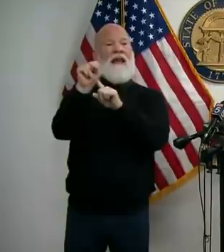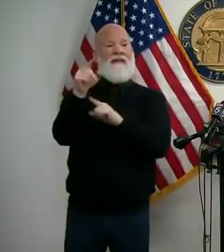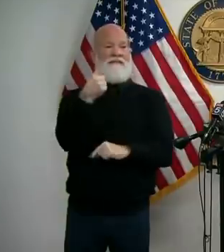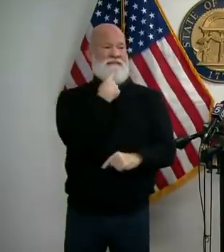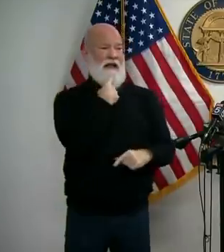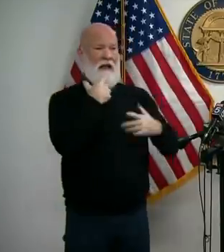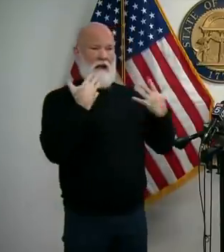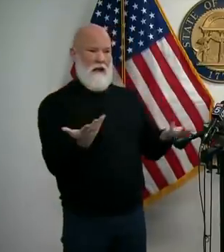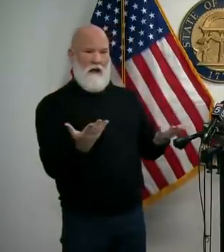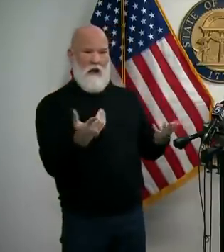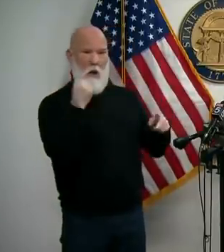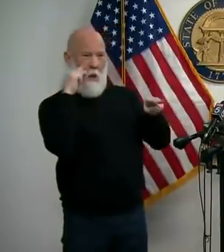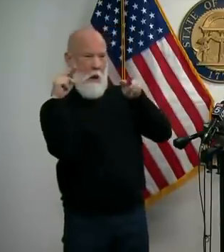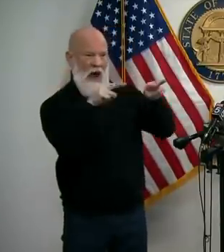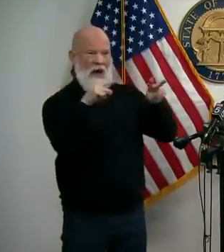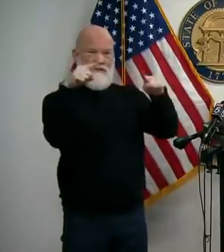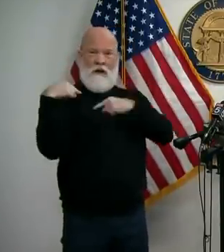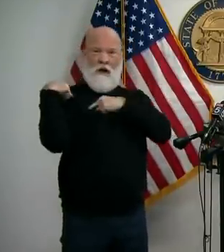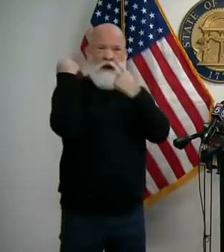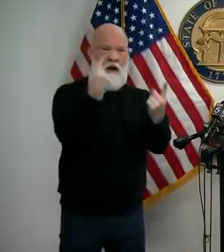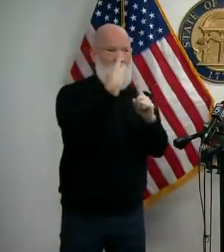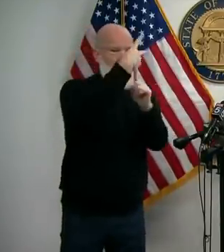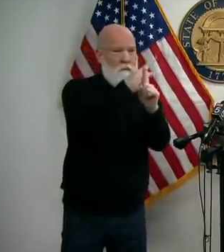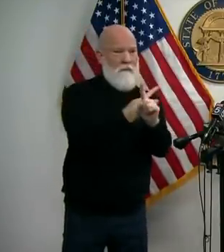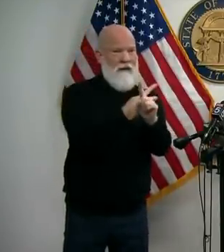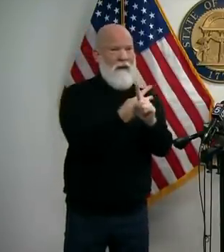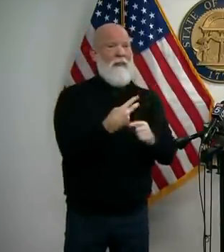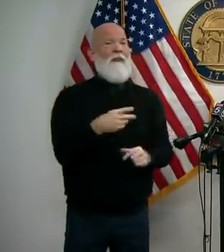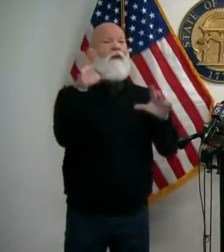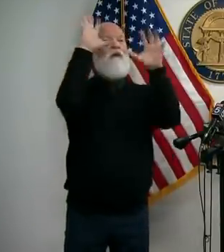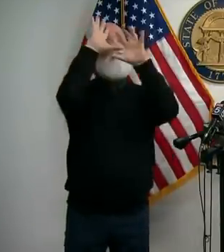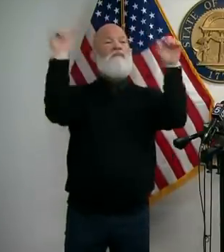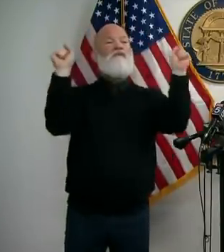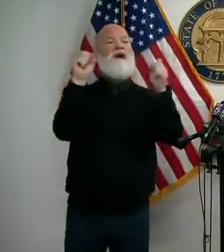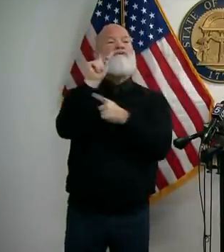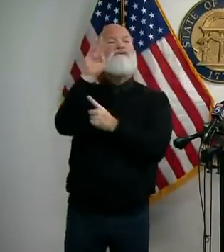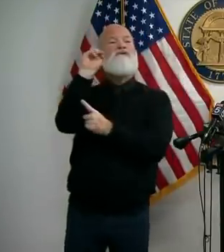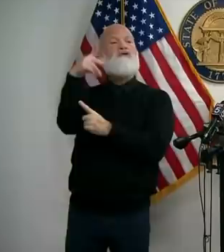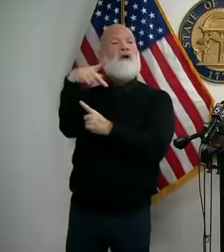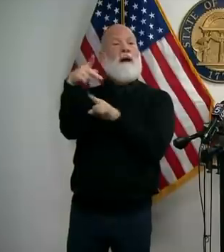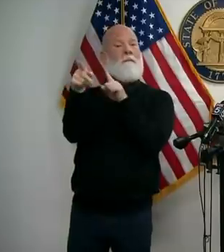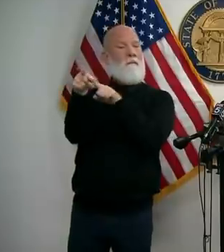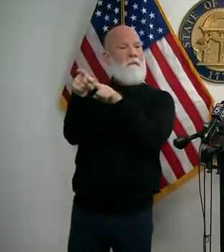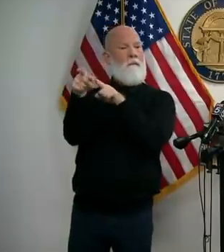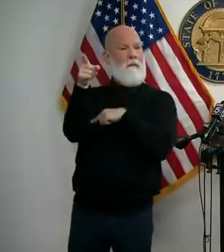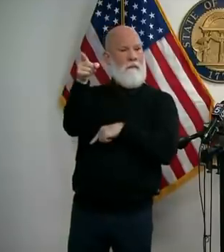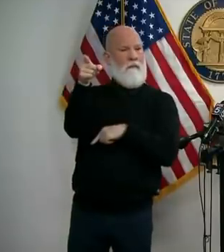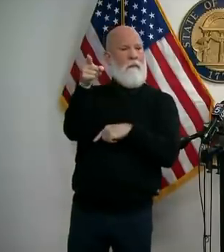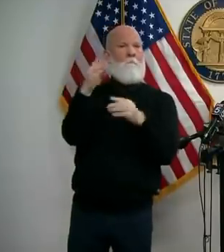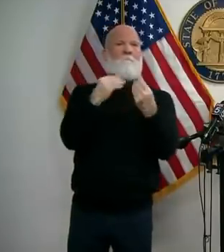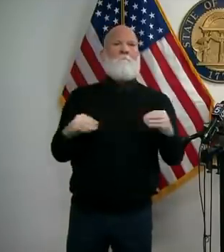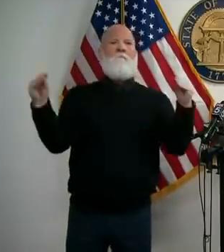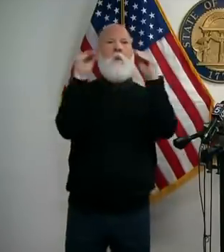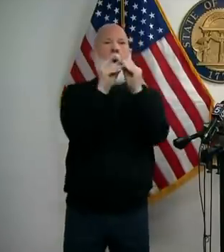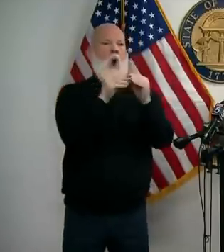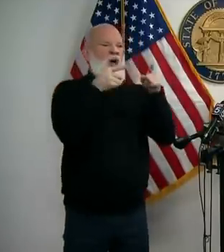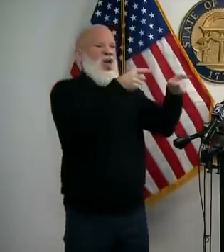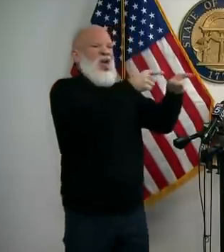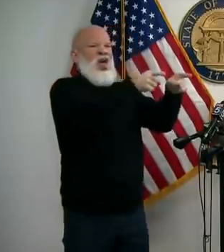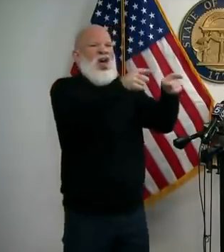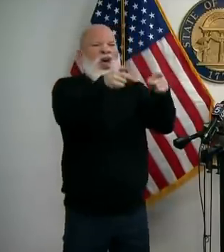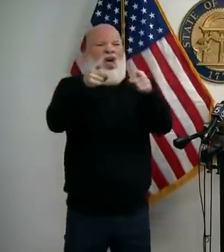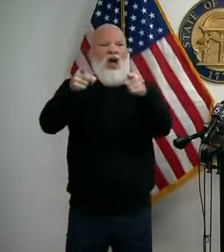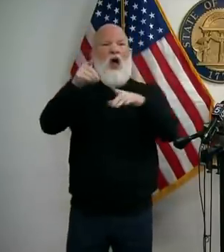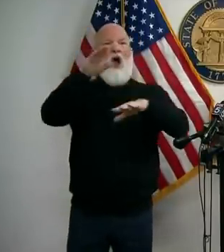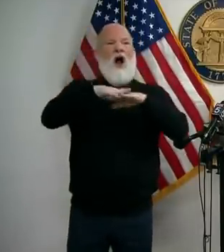the President of the United States spent more time attacking Governor Kemp and Secretary Raffensperger than he did Raphael Warnock and Senator to be